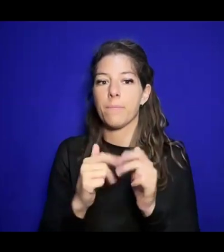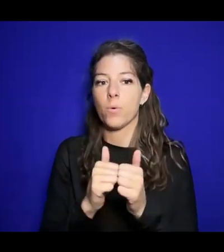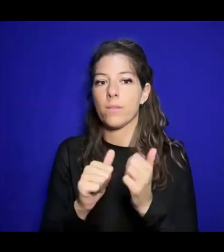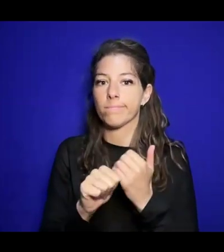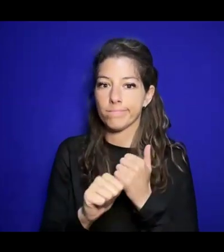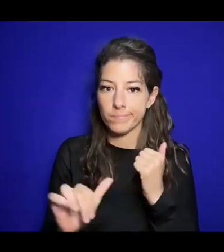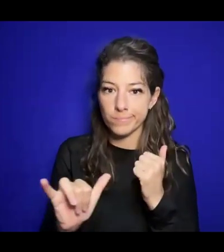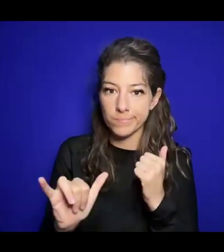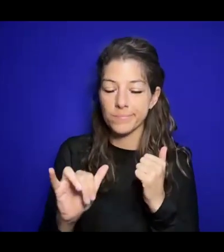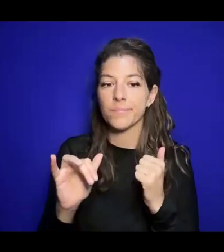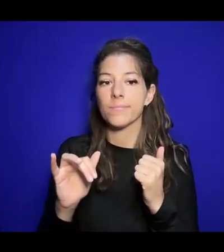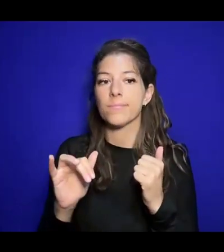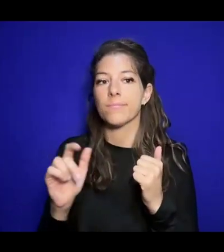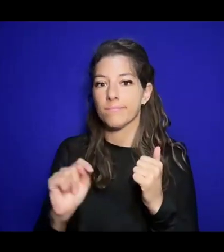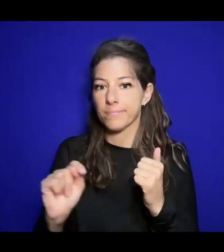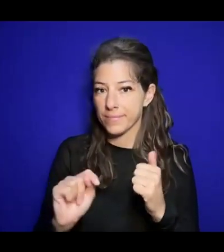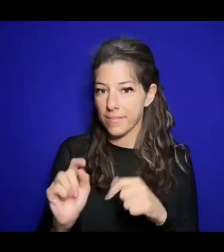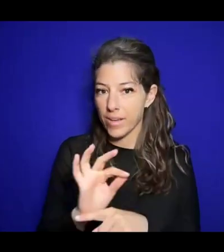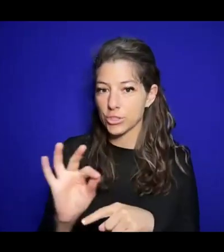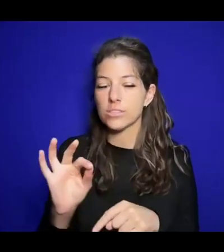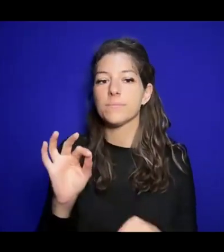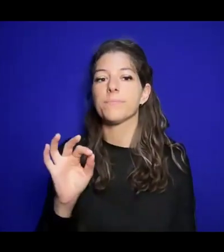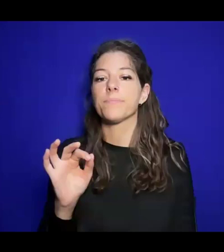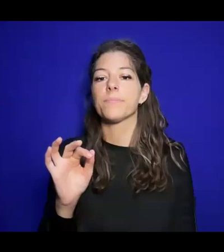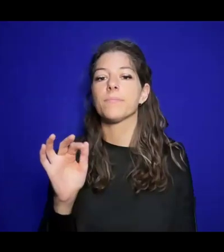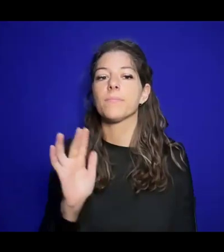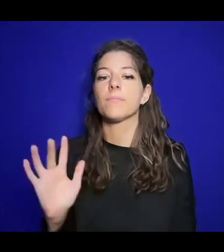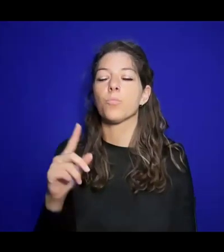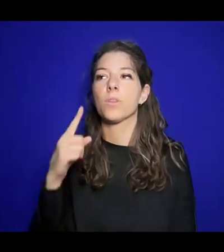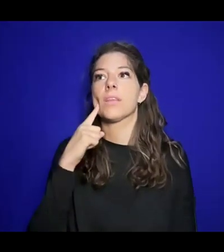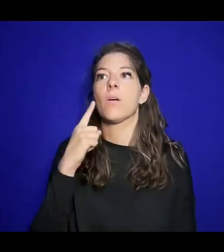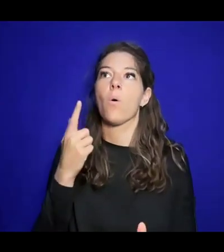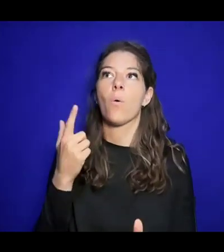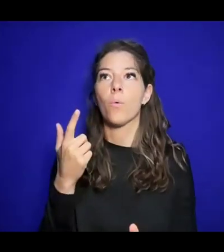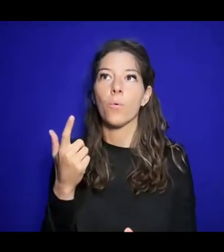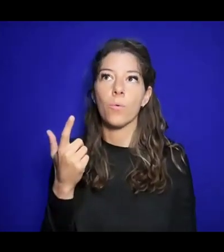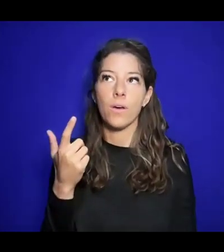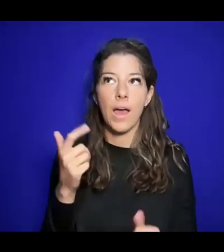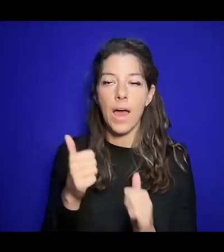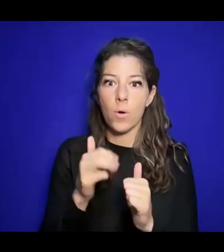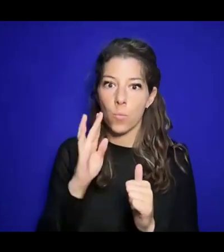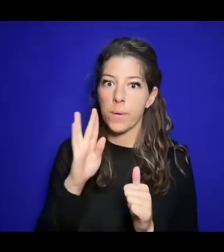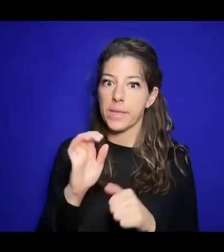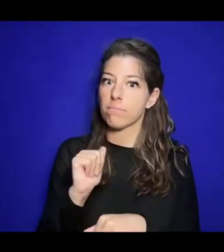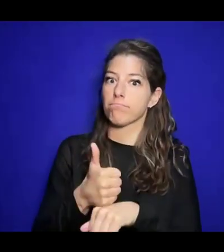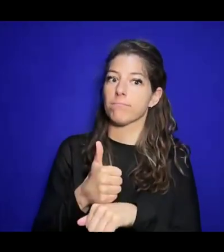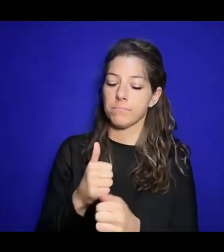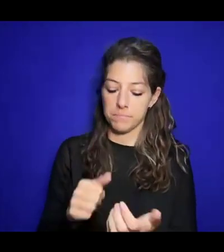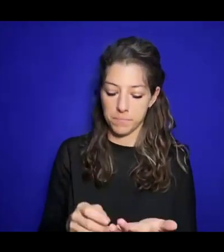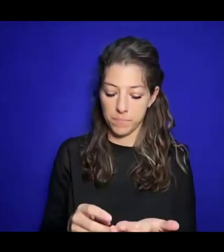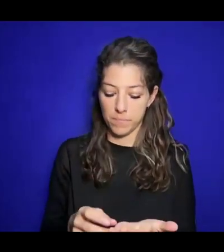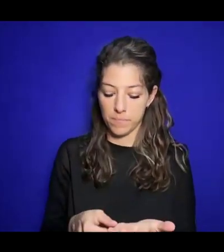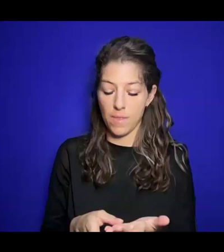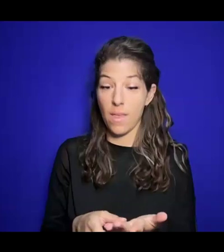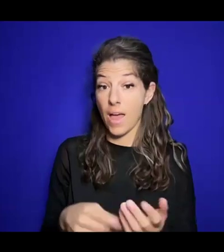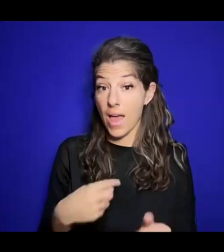bladder function. This is not going to be, it used to be, we think, okay, well, now this is the way it's going to be. I